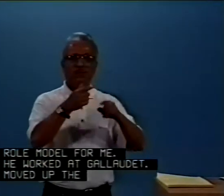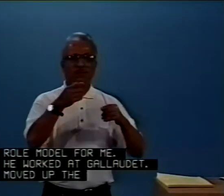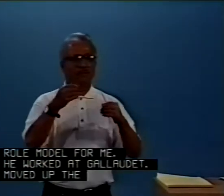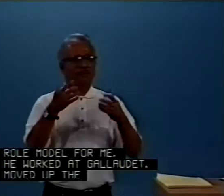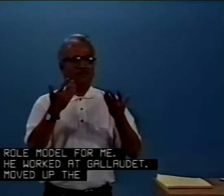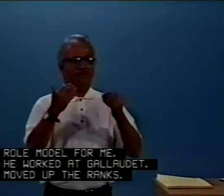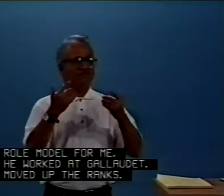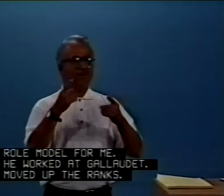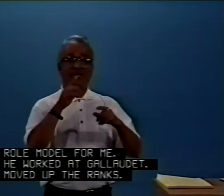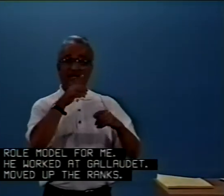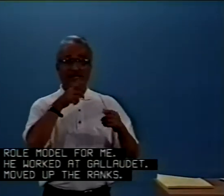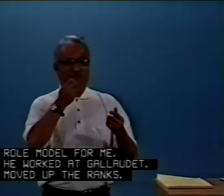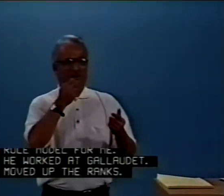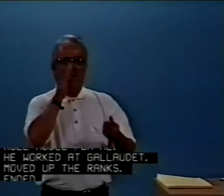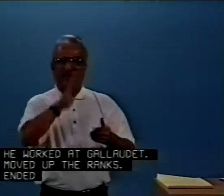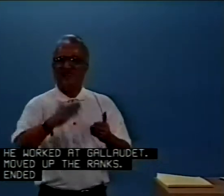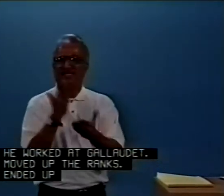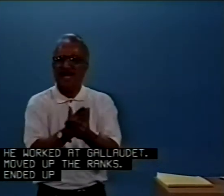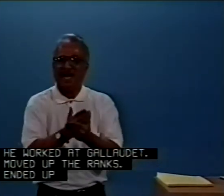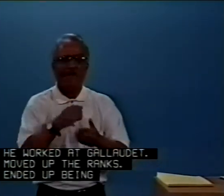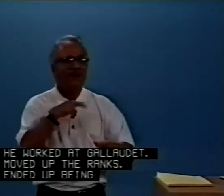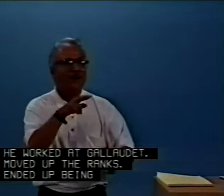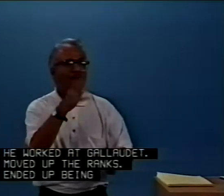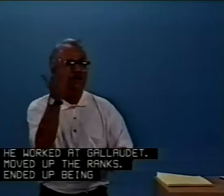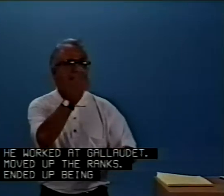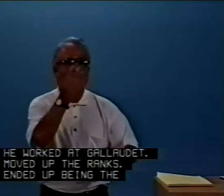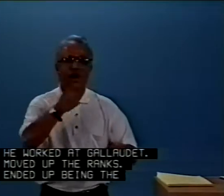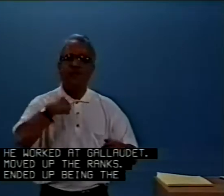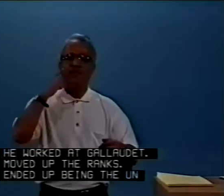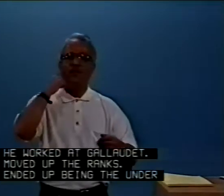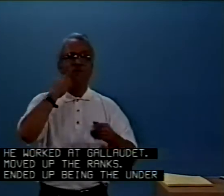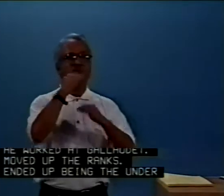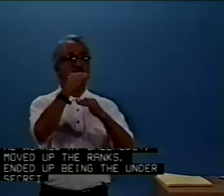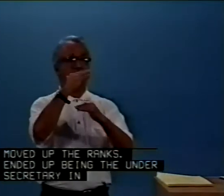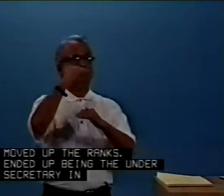education, and he, you know, he never stops. He's a great success.